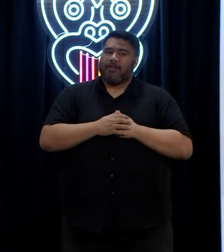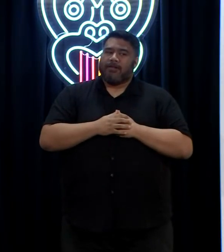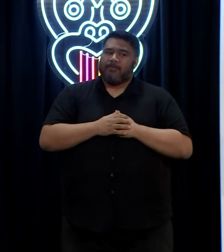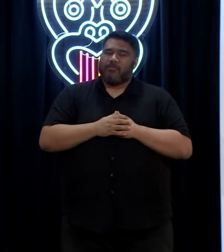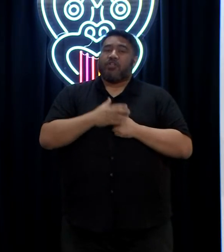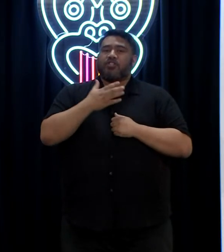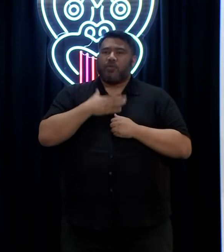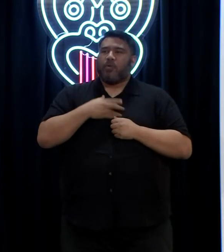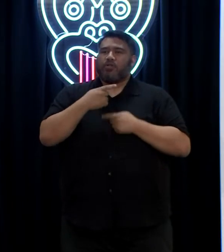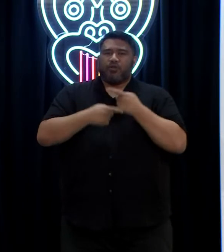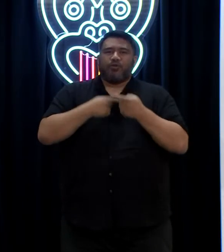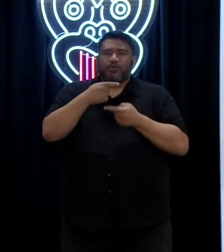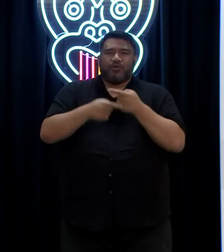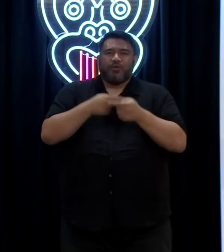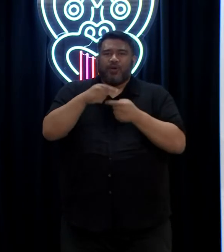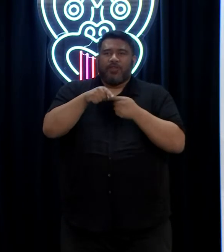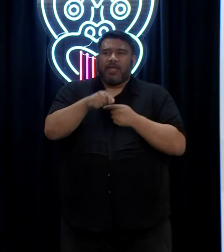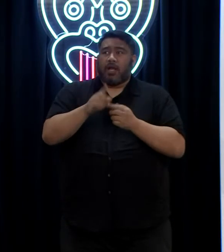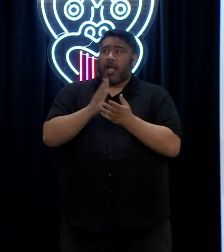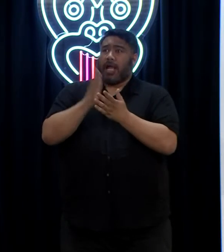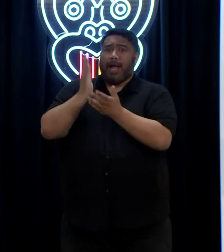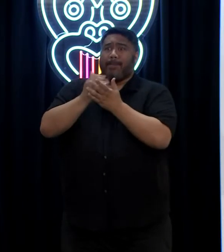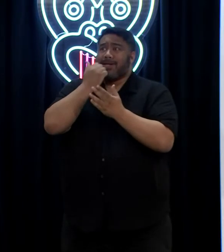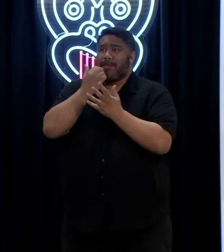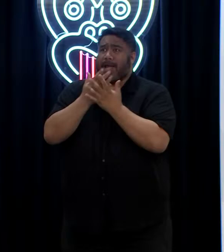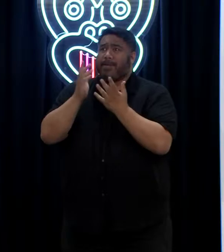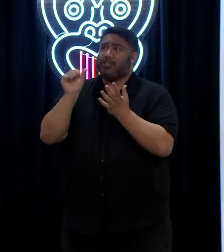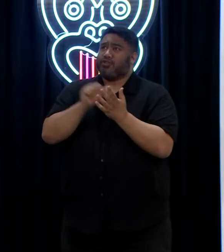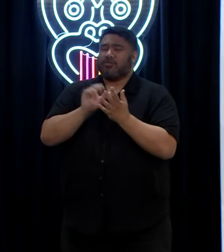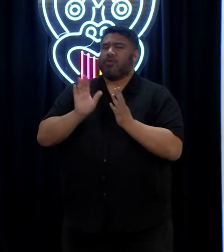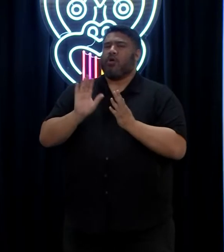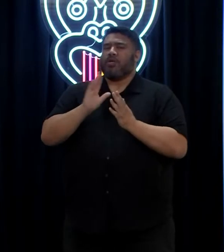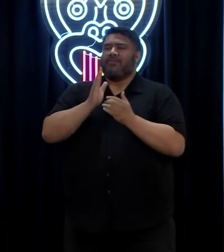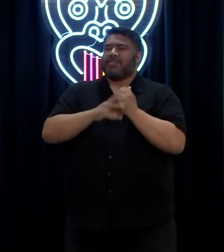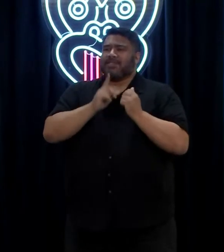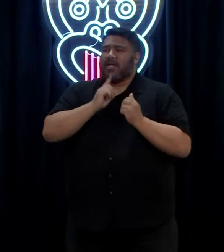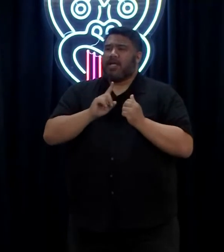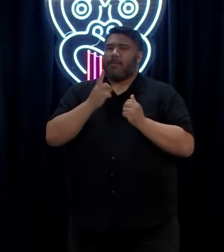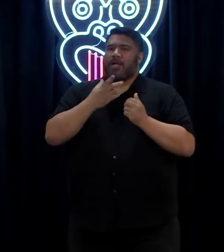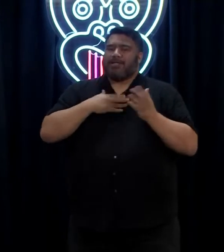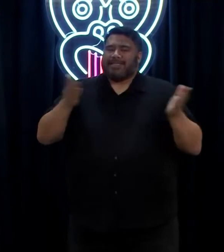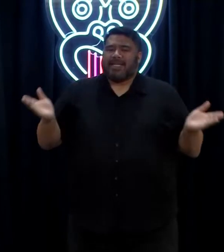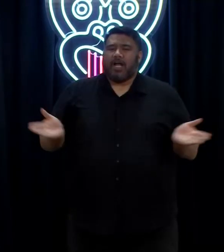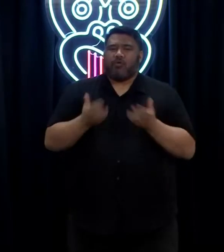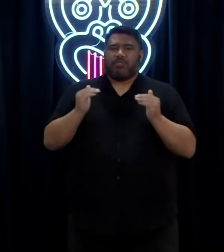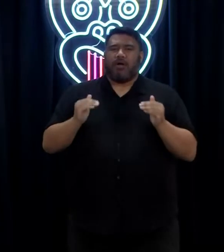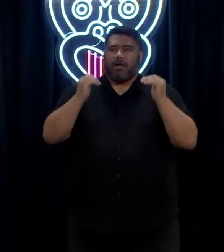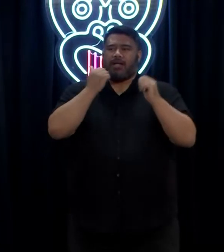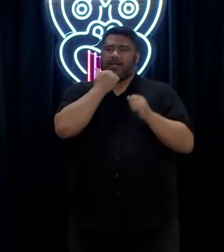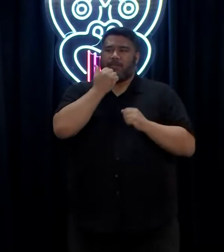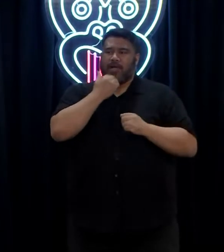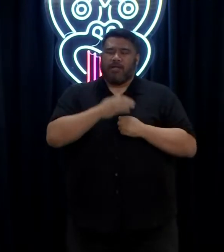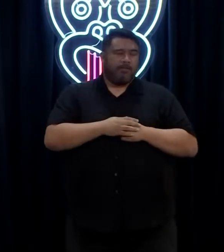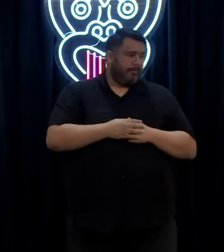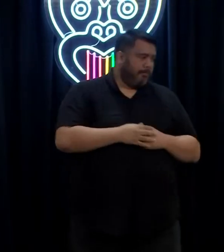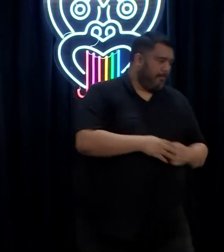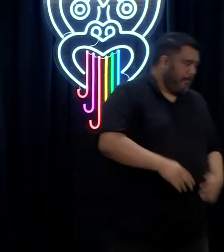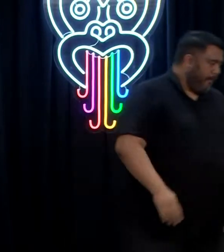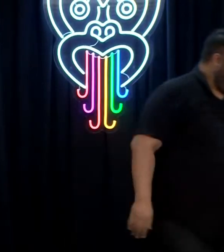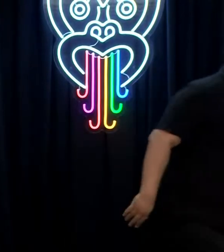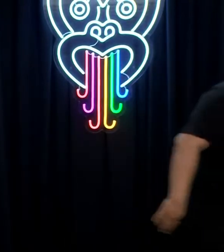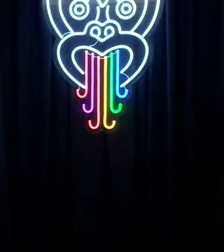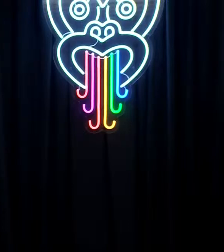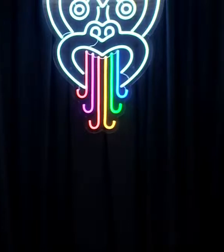very solid trends we've had. We don't set a number on it, but we do want to make sure that it stays high. Have you received any advice